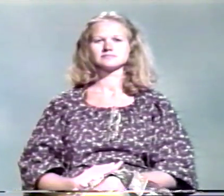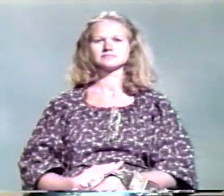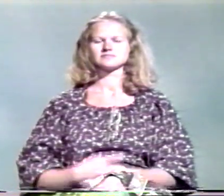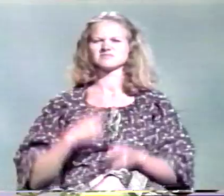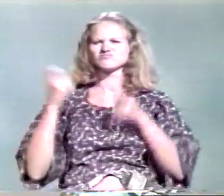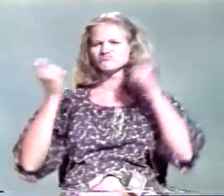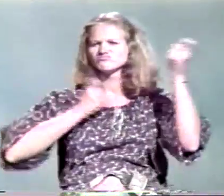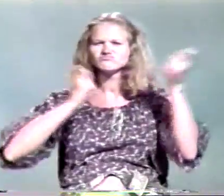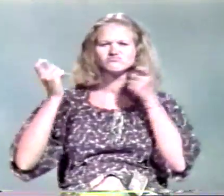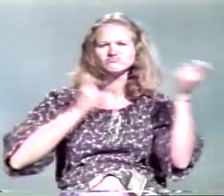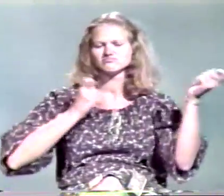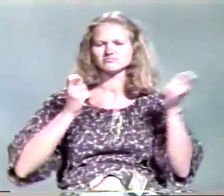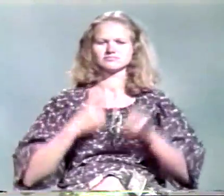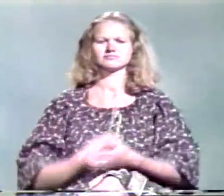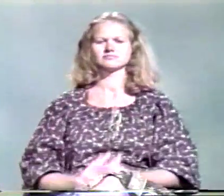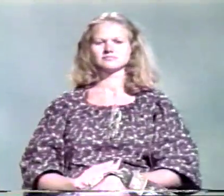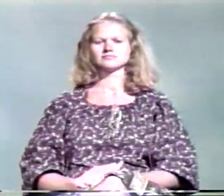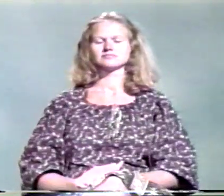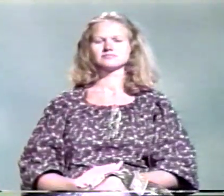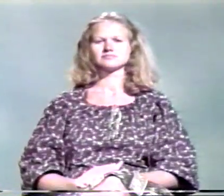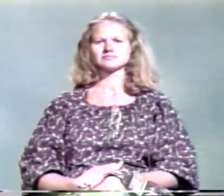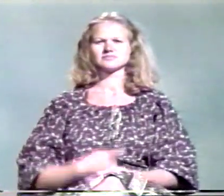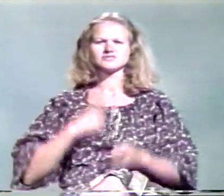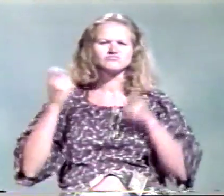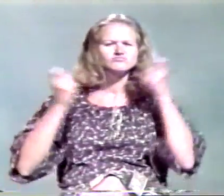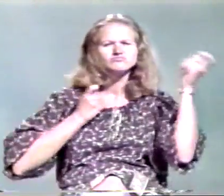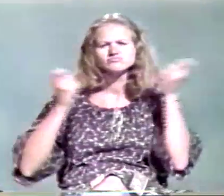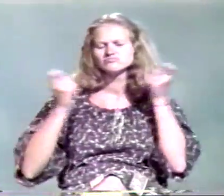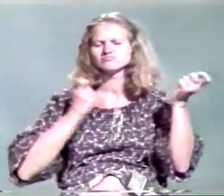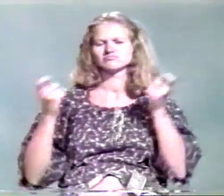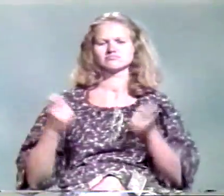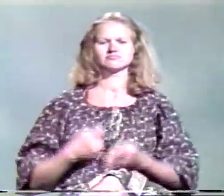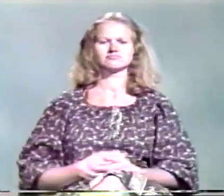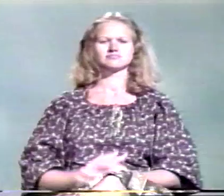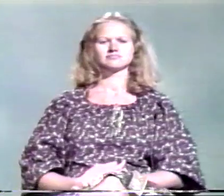faces. To make faces.